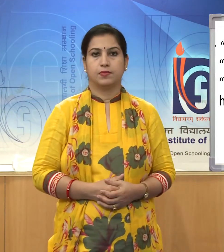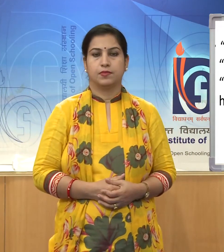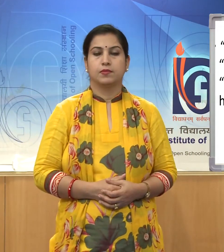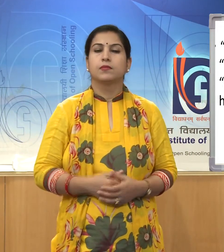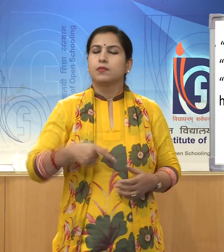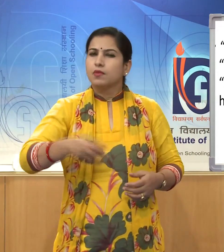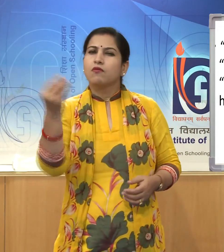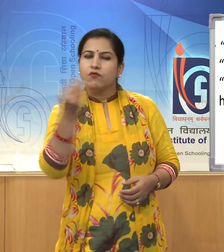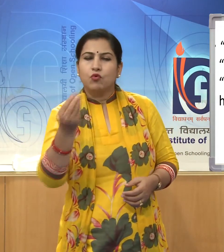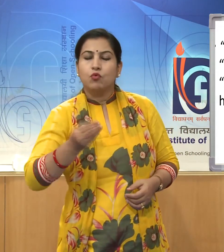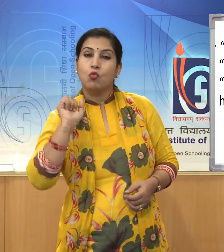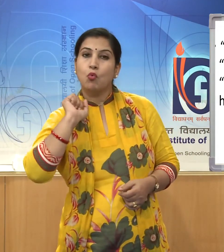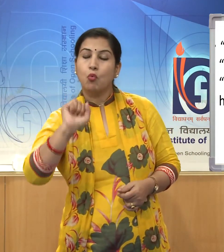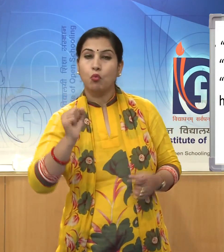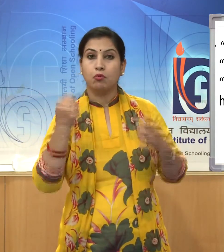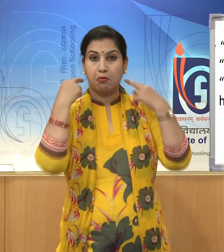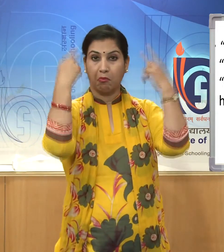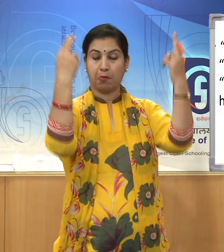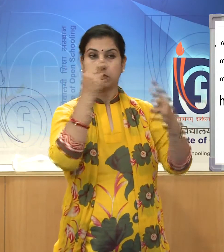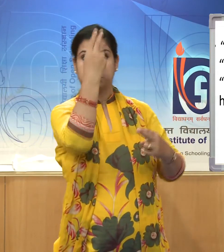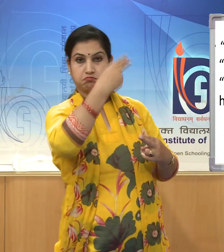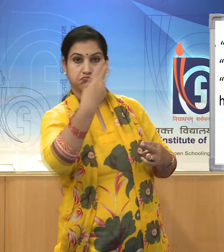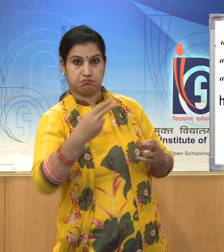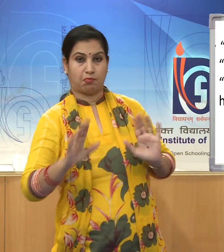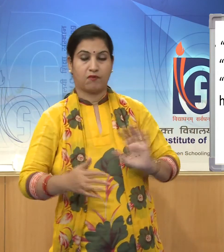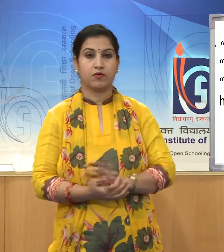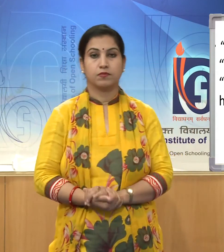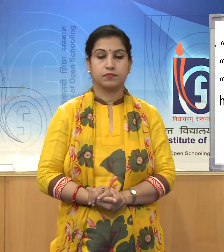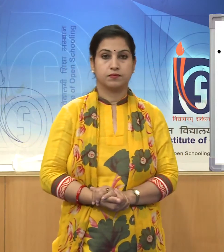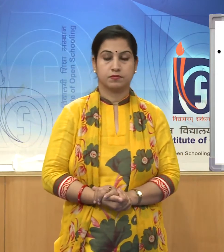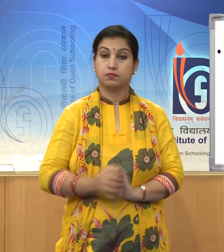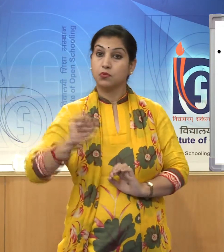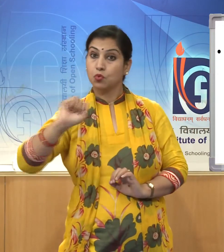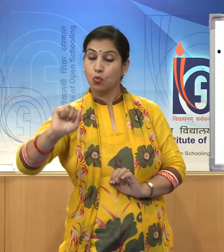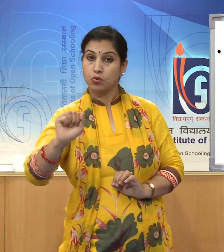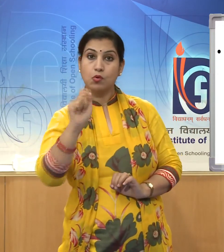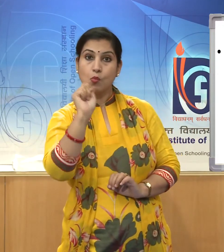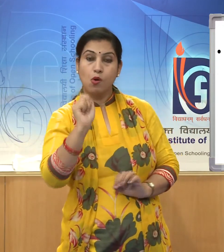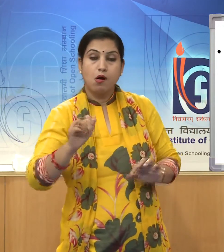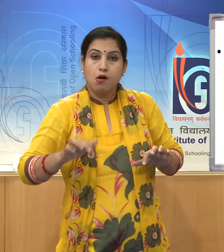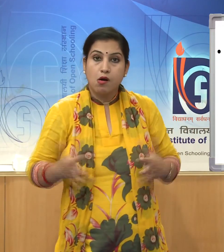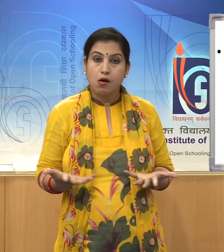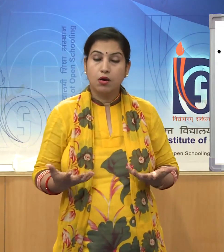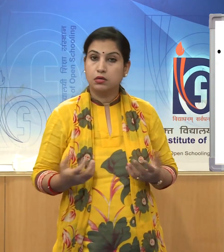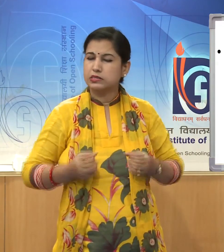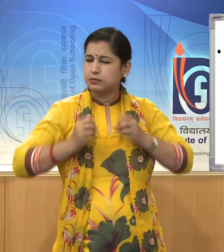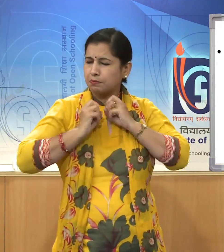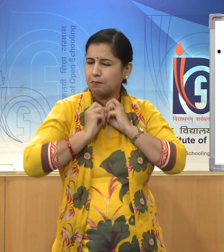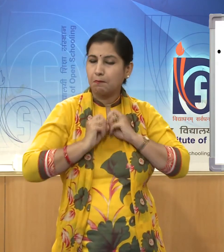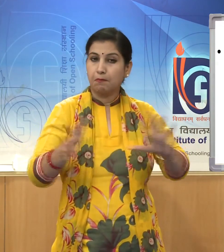are some of his great works. His works had an enormous